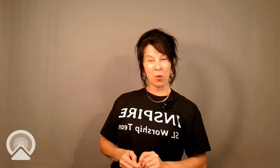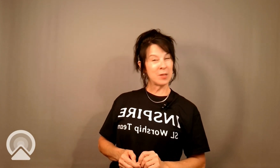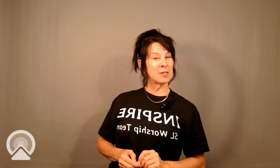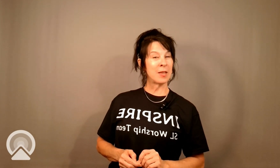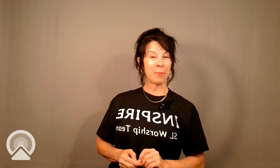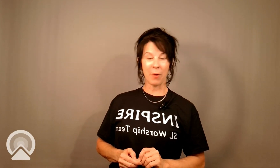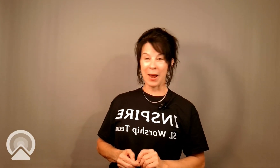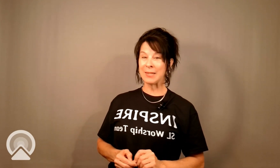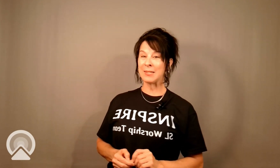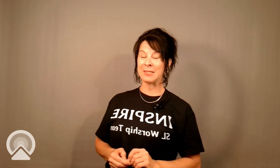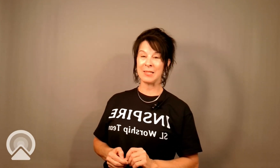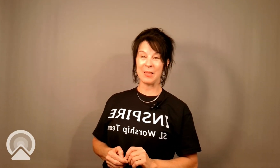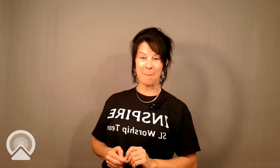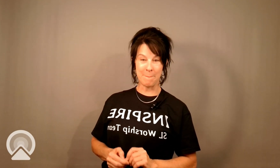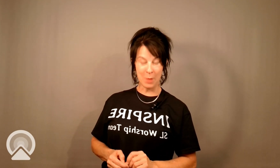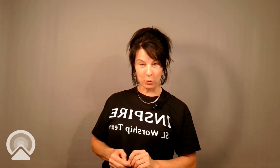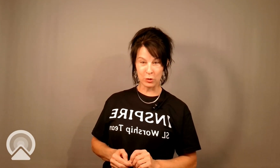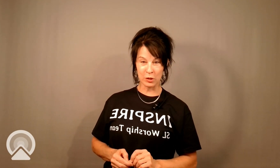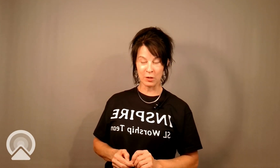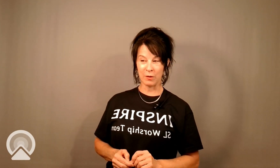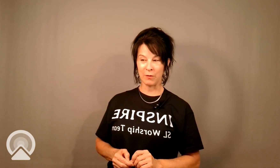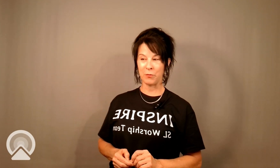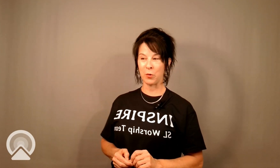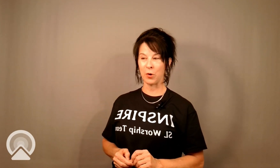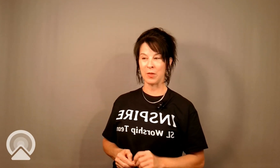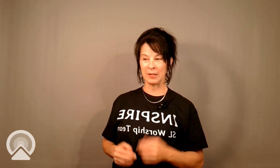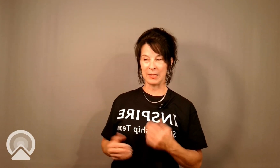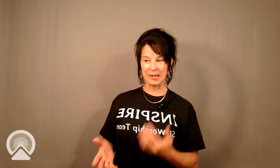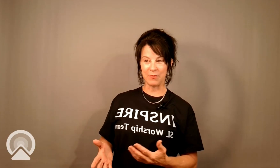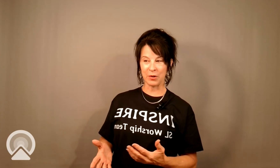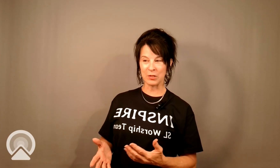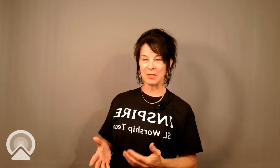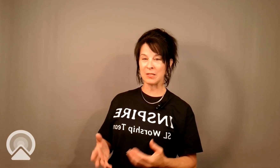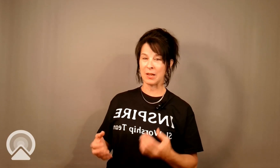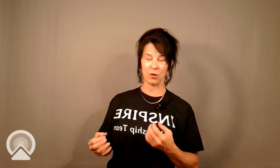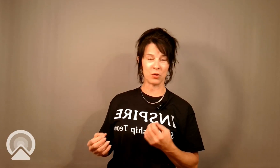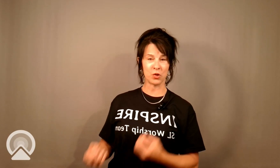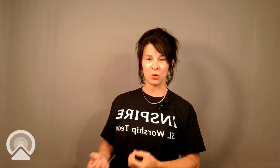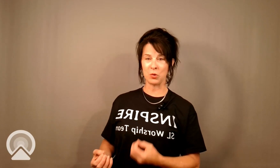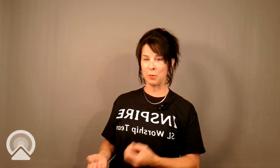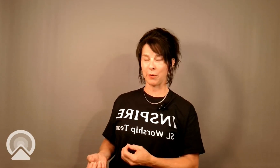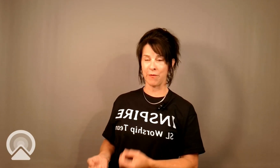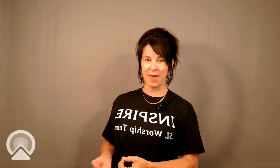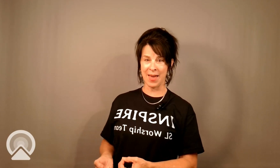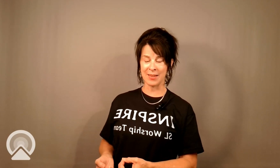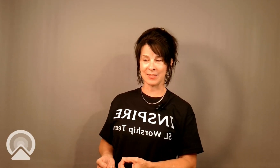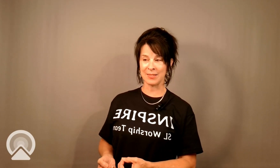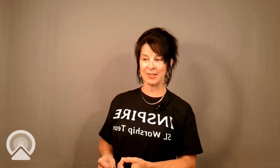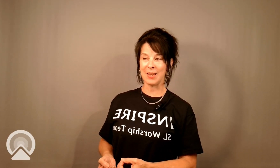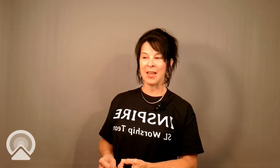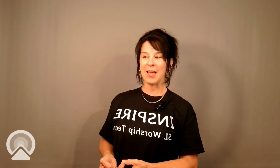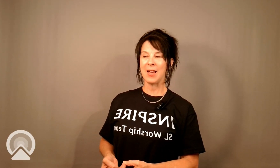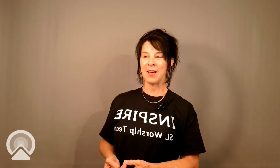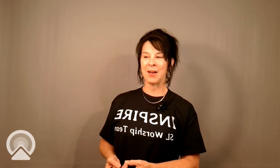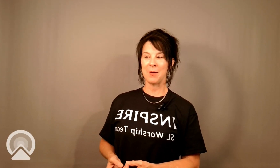ones that practice the most for the lead verses that are so super fast.